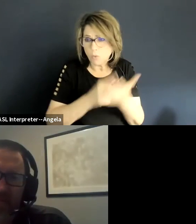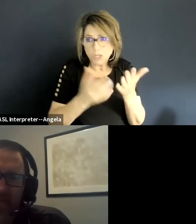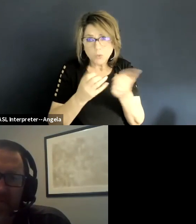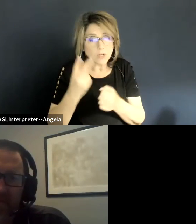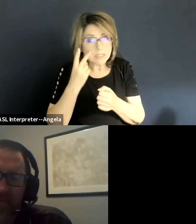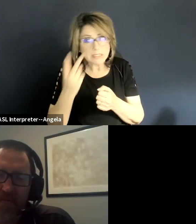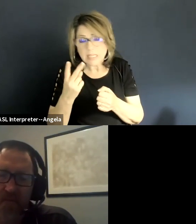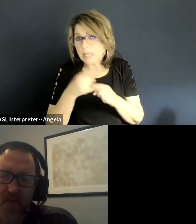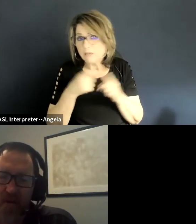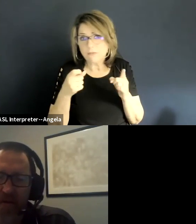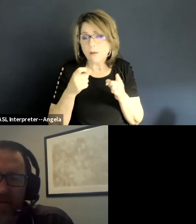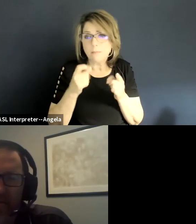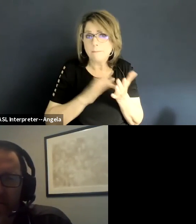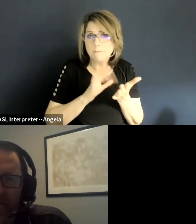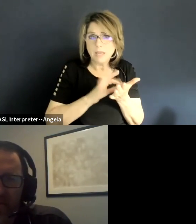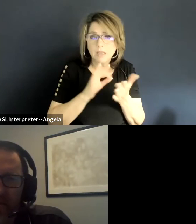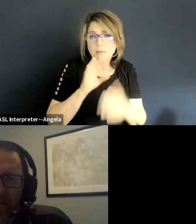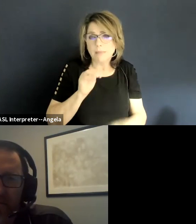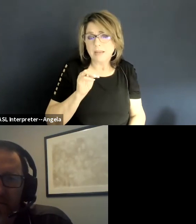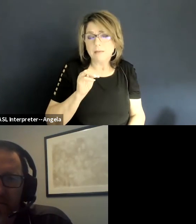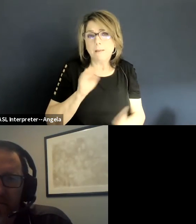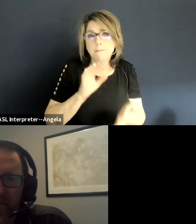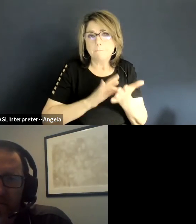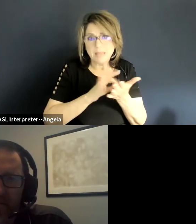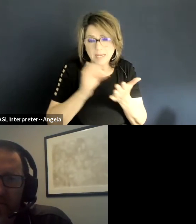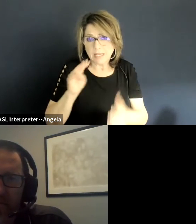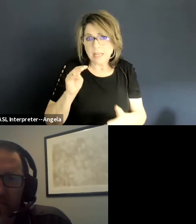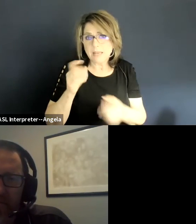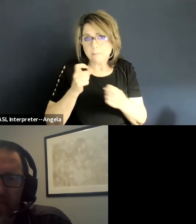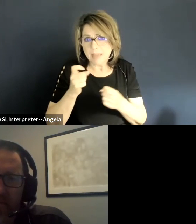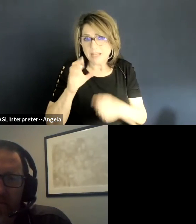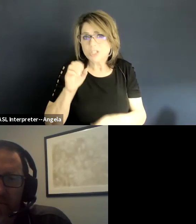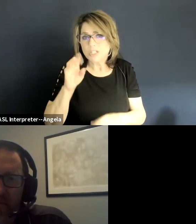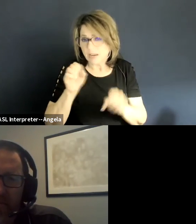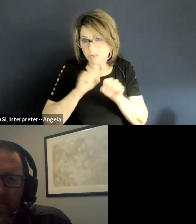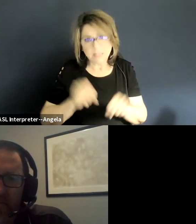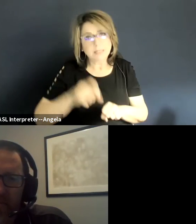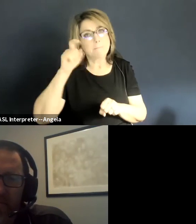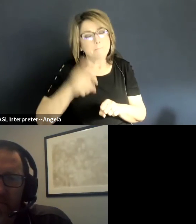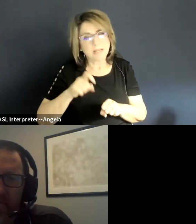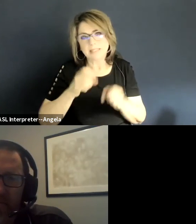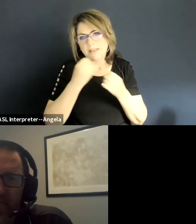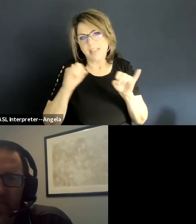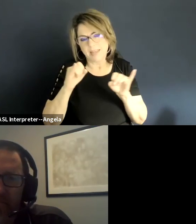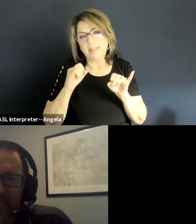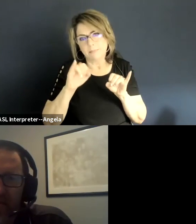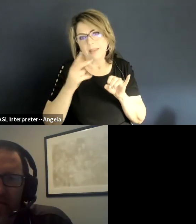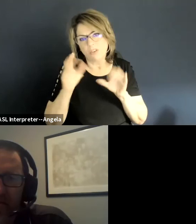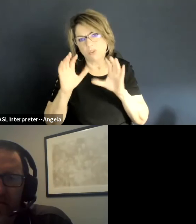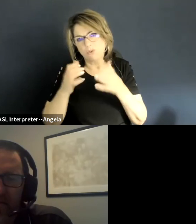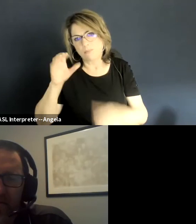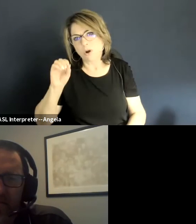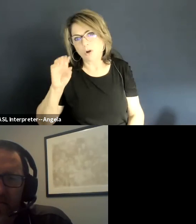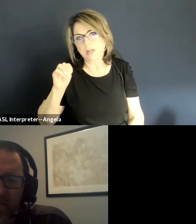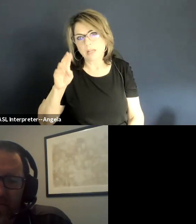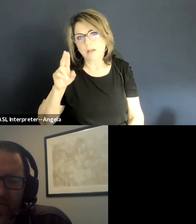a Medicaid managed care system. Like Maureen mentioned, you got to have that independent third-party ombudsman. You got